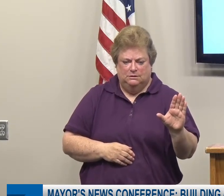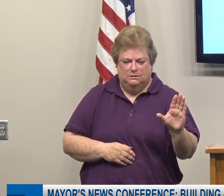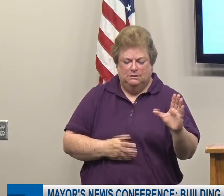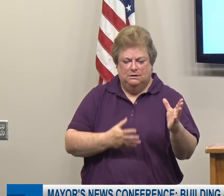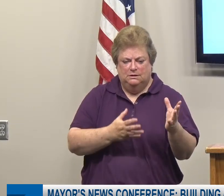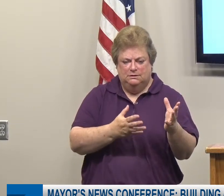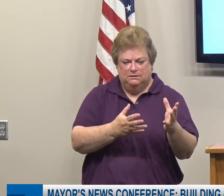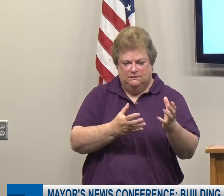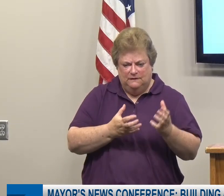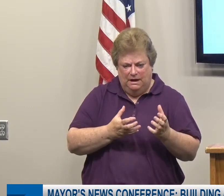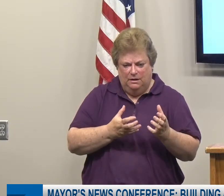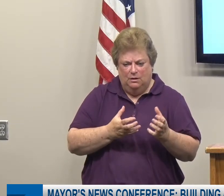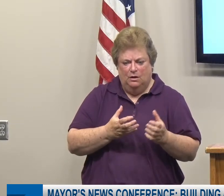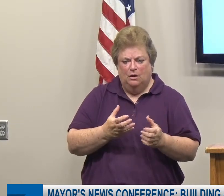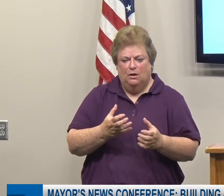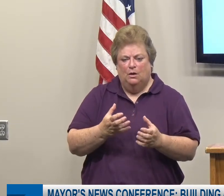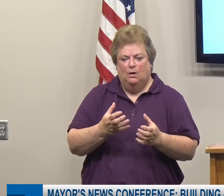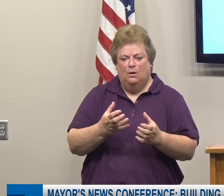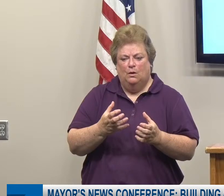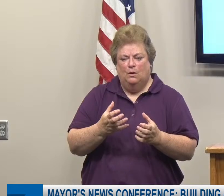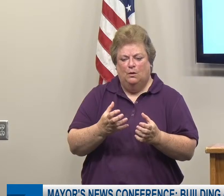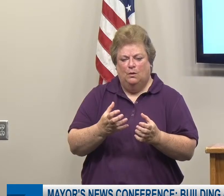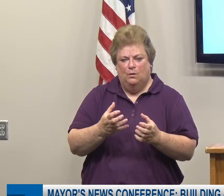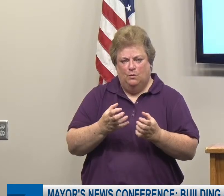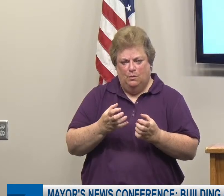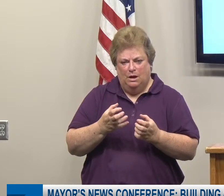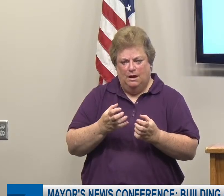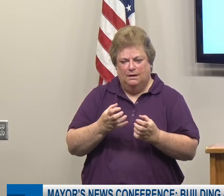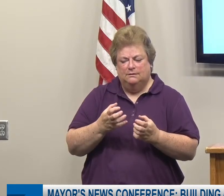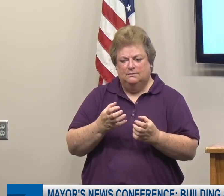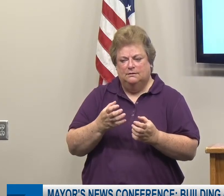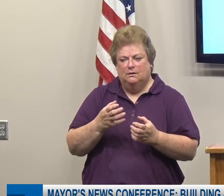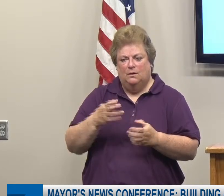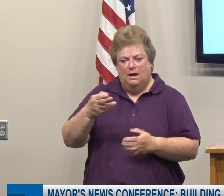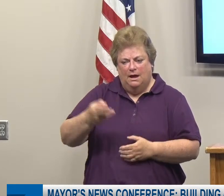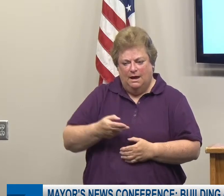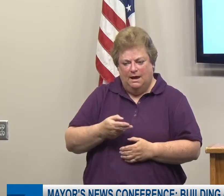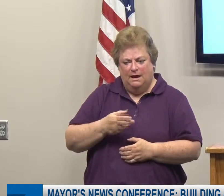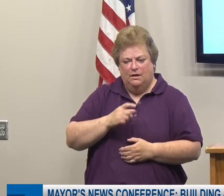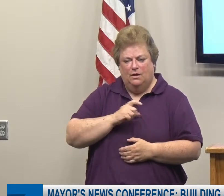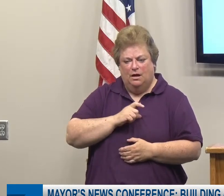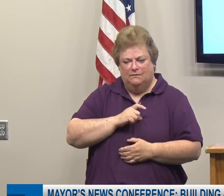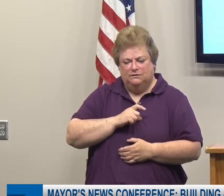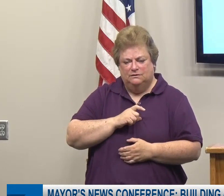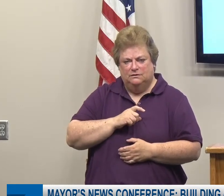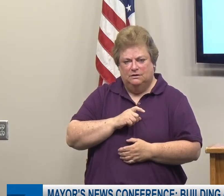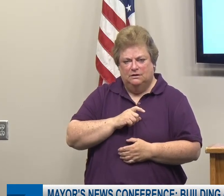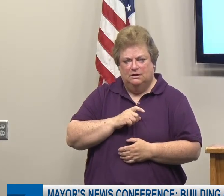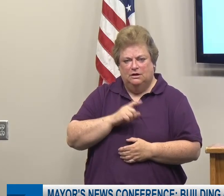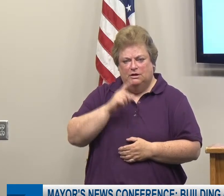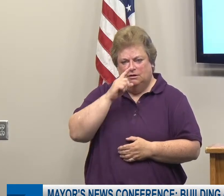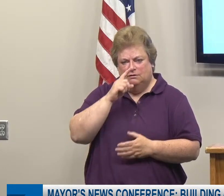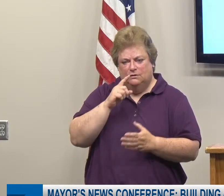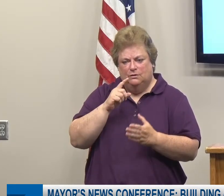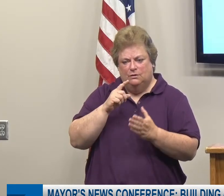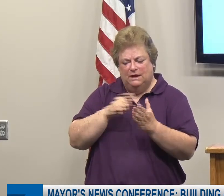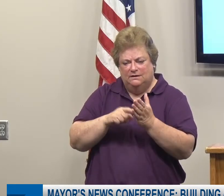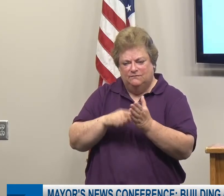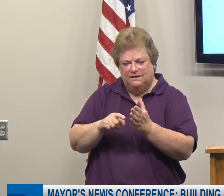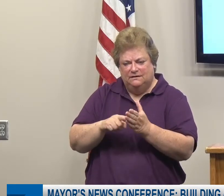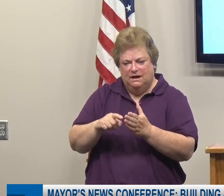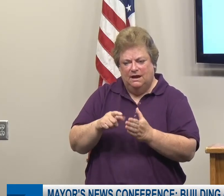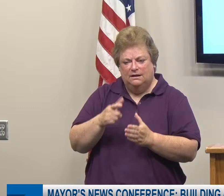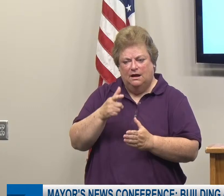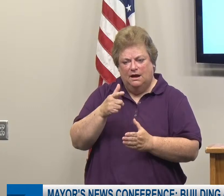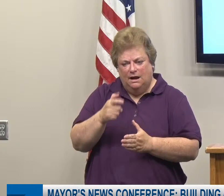hire officers with the COPS grant the city applied for to perhaps investigate gun-related violence